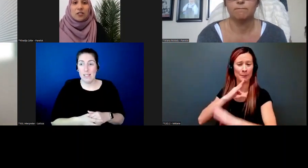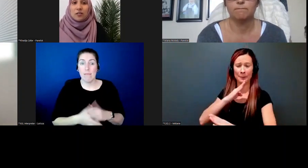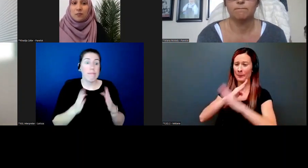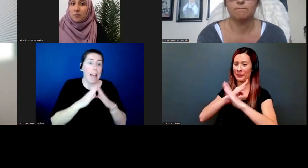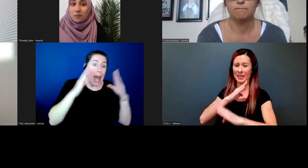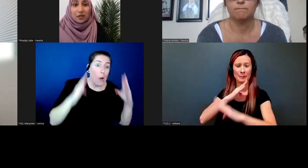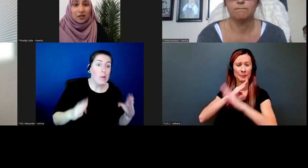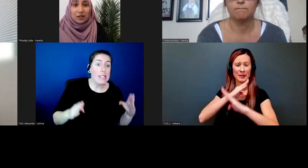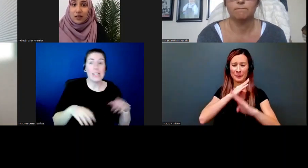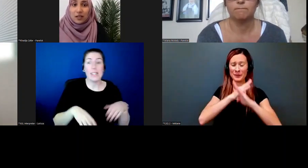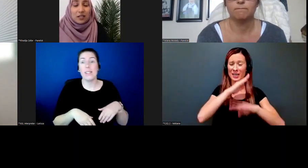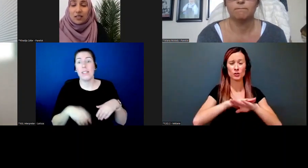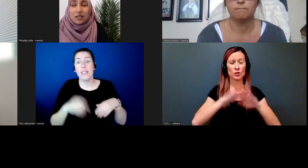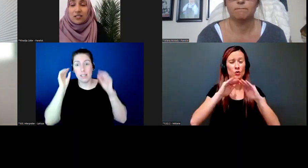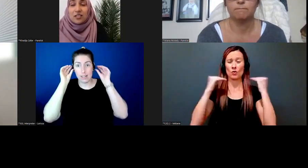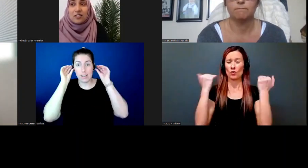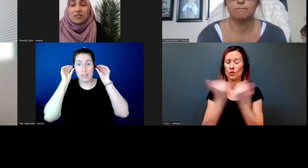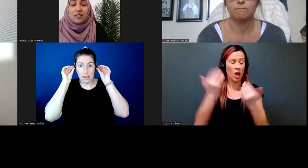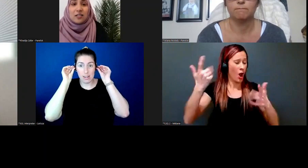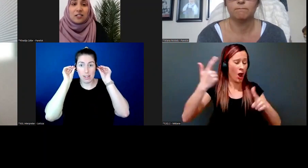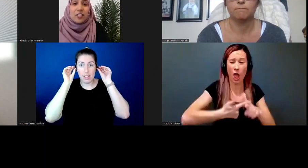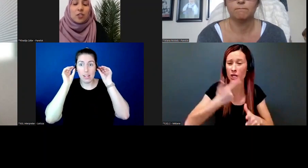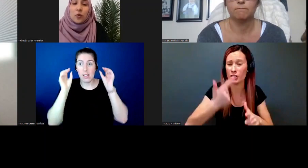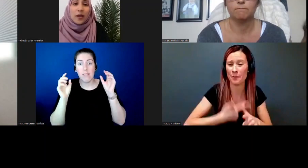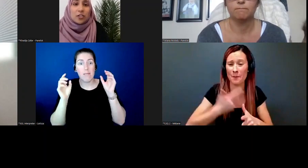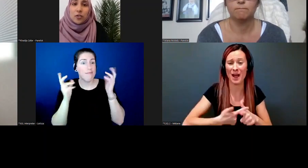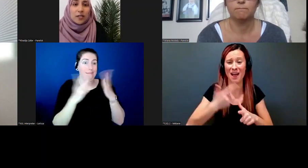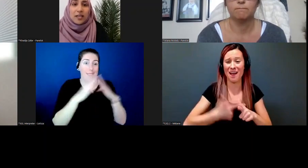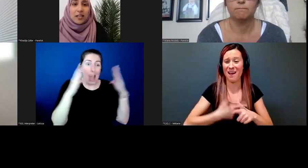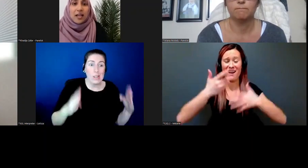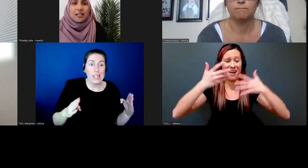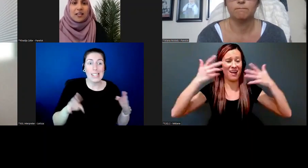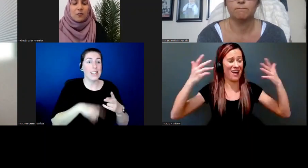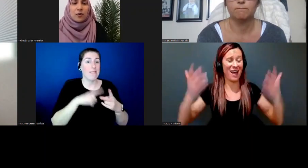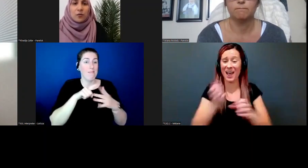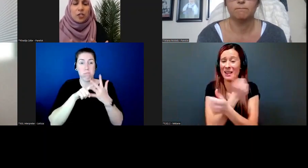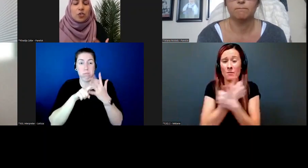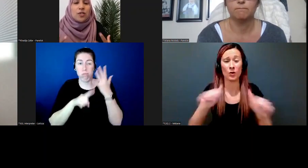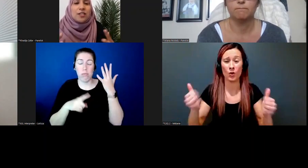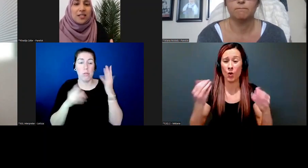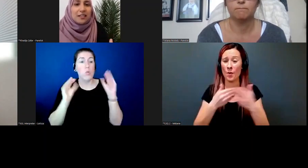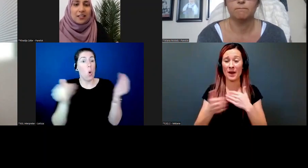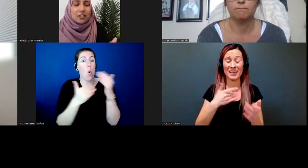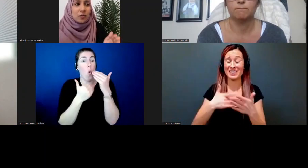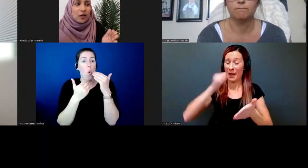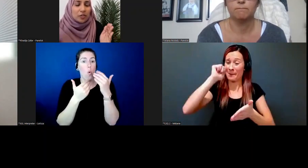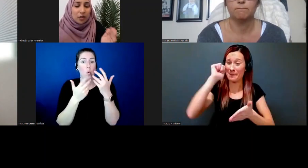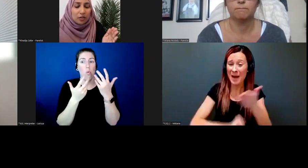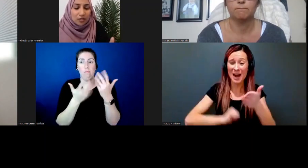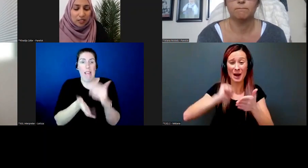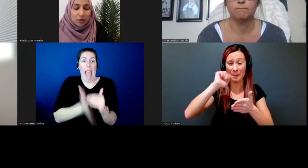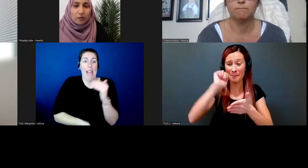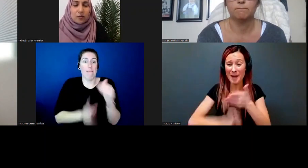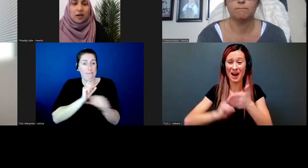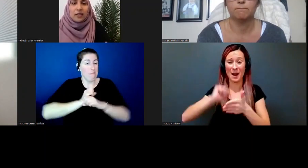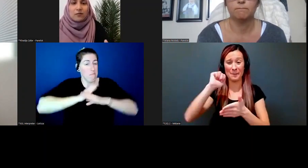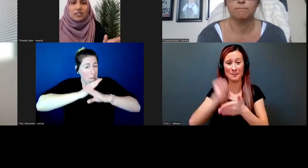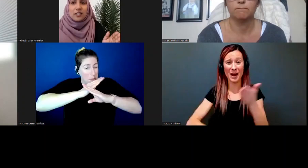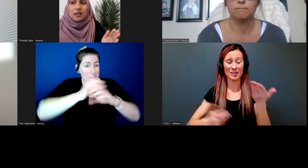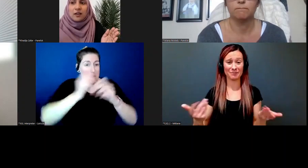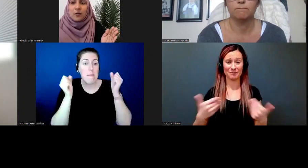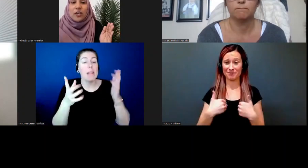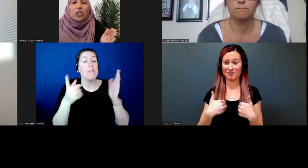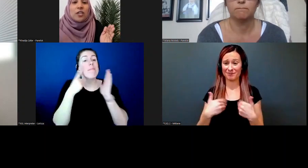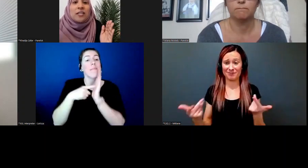it's many just, barriers. it's just that Yeah. there's no end to it. And then we shouldn't need, like, I was talking to the CEO of Smile and we